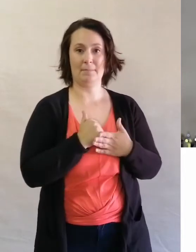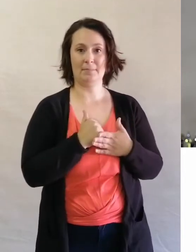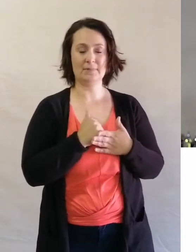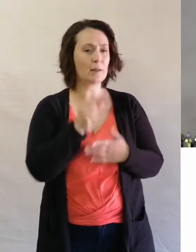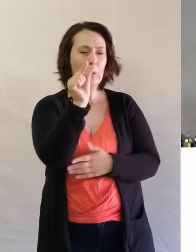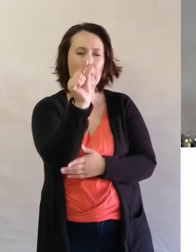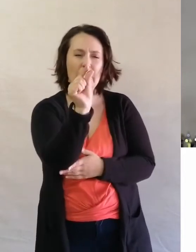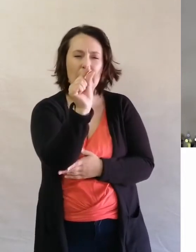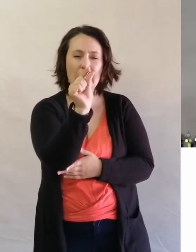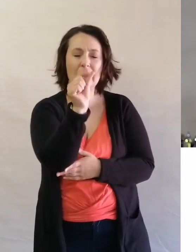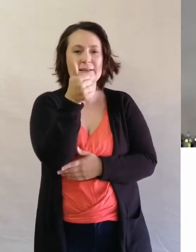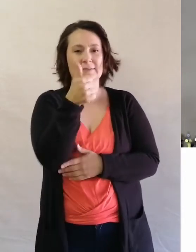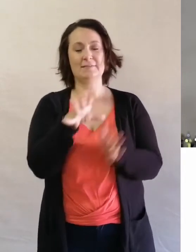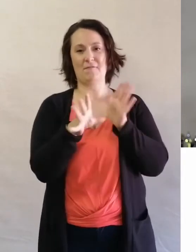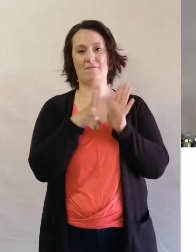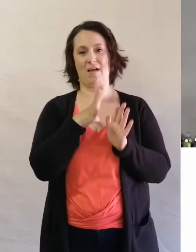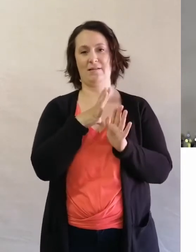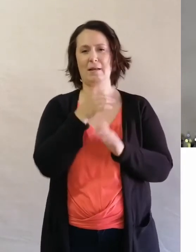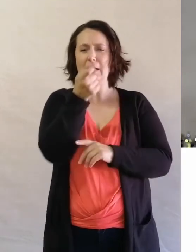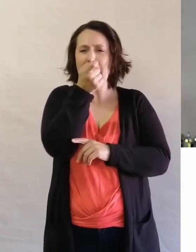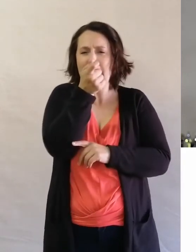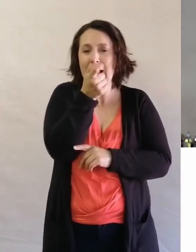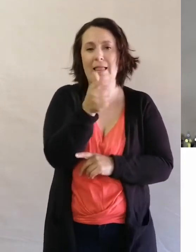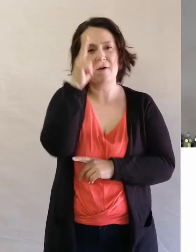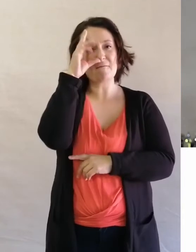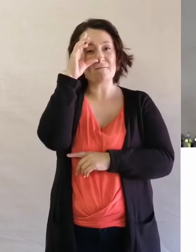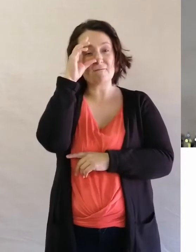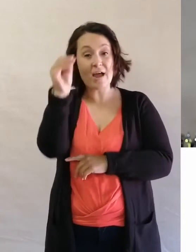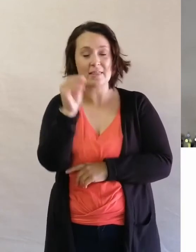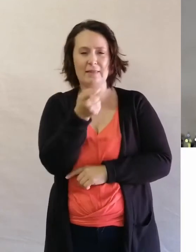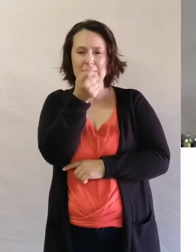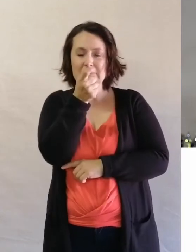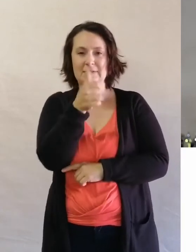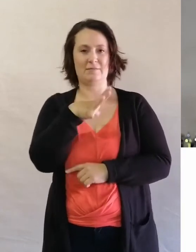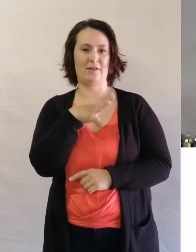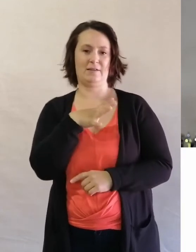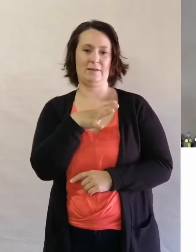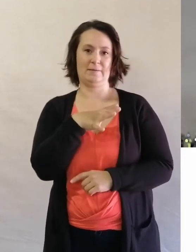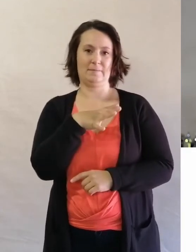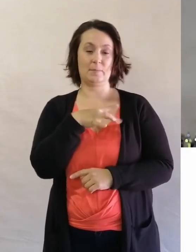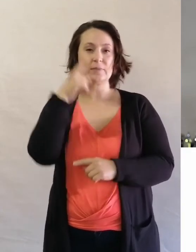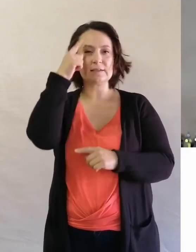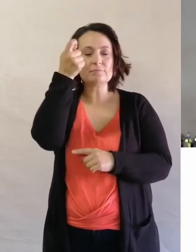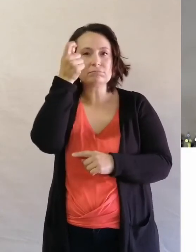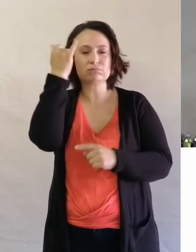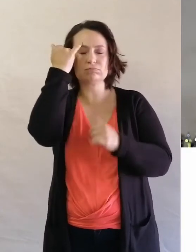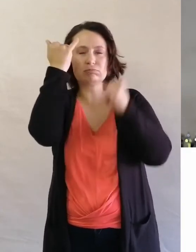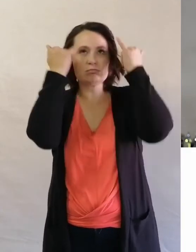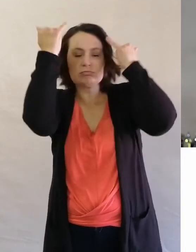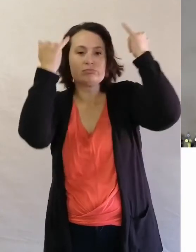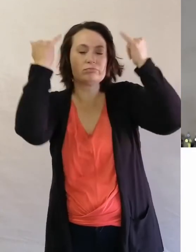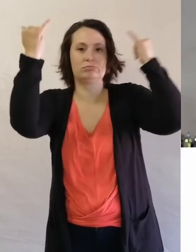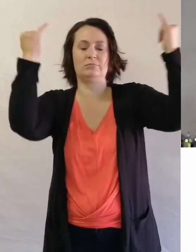man. That's enough. I just need a flicker of faith, a flicker of belief. He puts it in your mind. He fires up